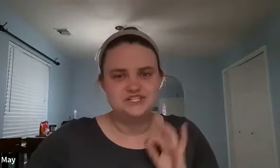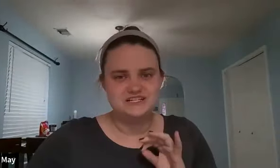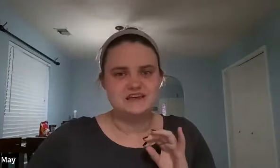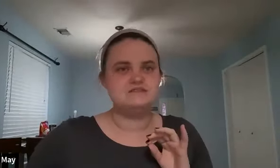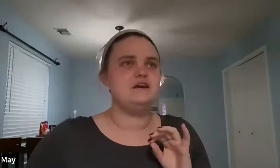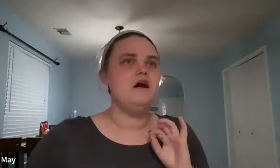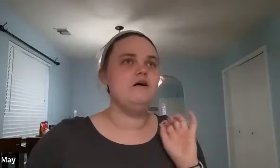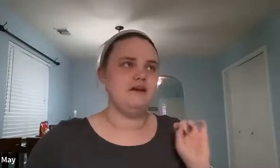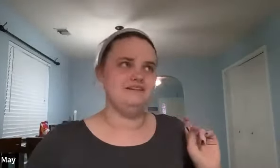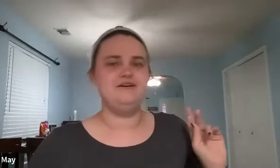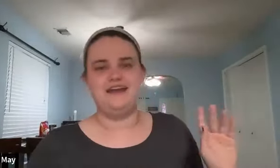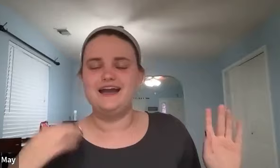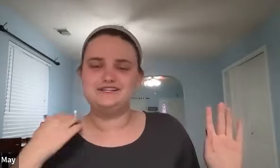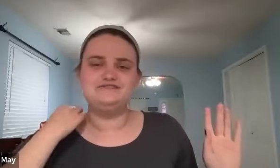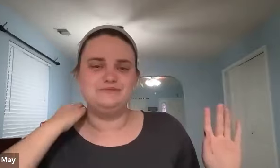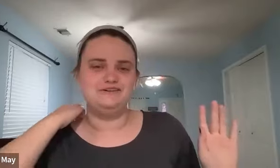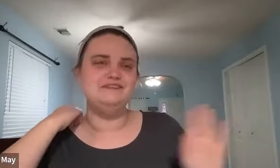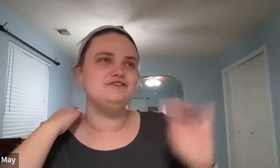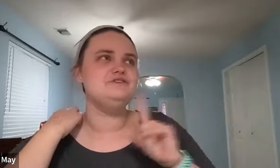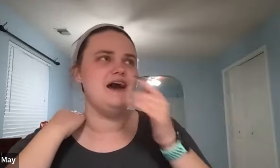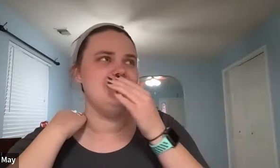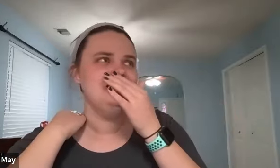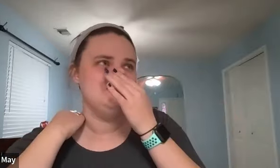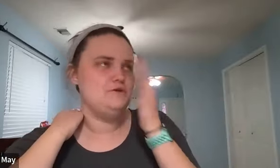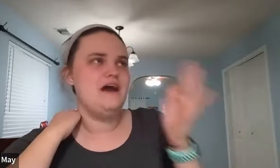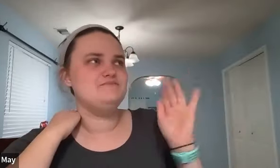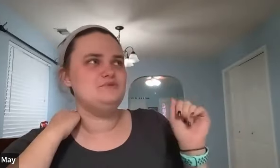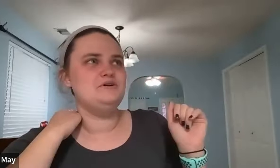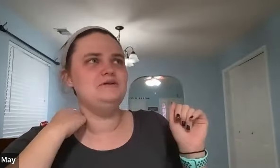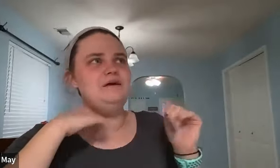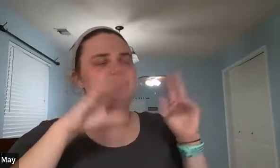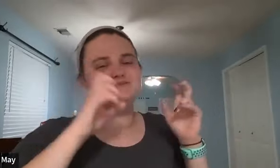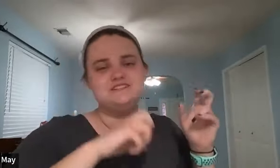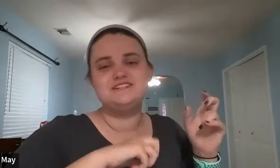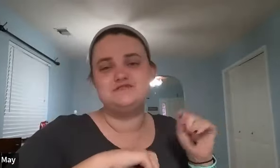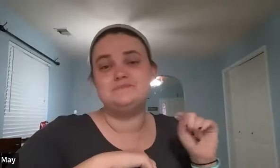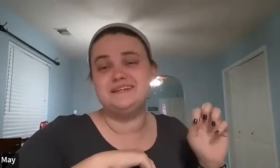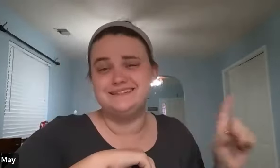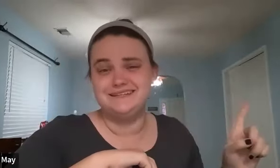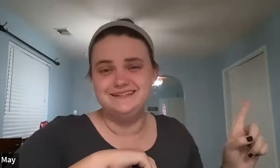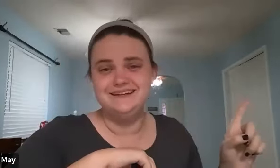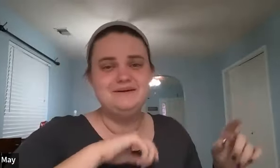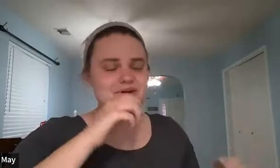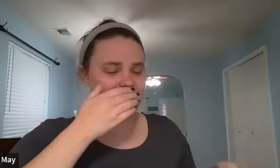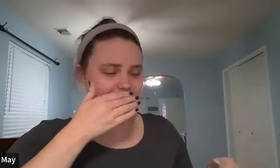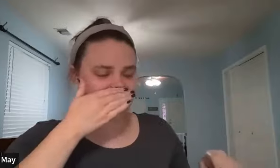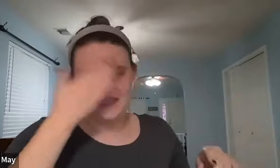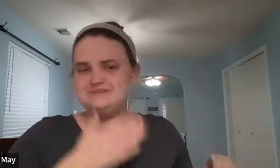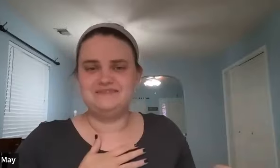she said it, I was like, okay, I actually feel better. Even though, yeah, you have it more, it makes more sense because you're from Tennessee. But I was like, that